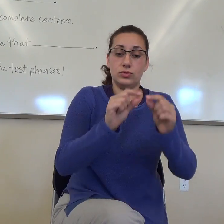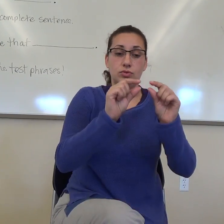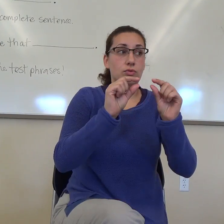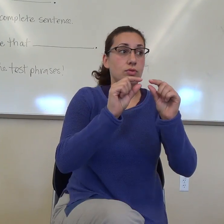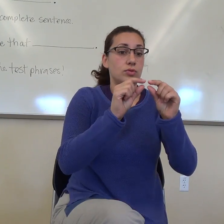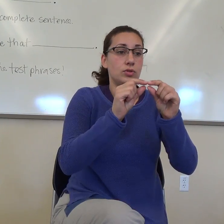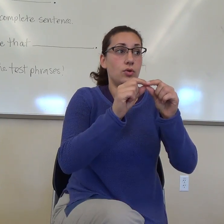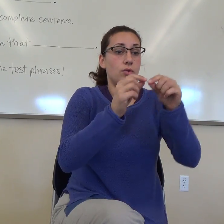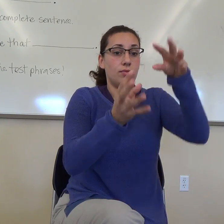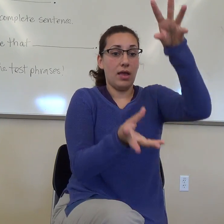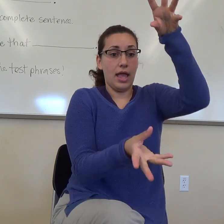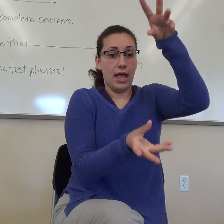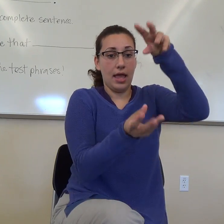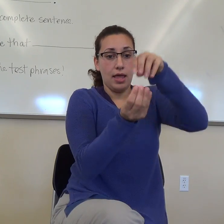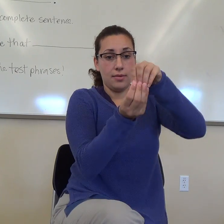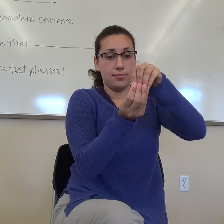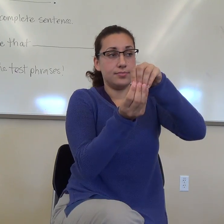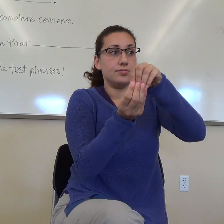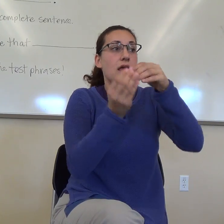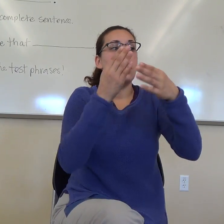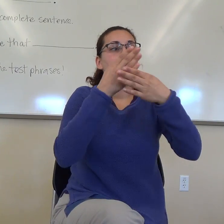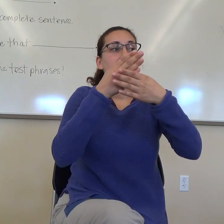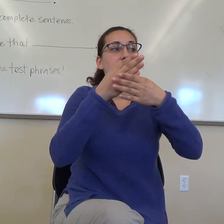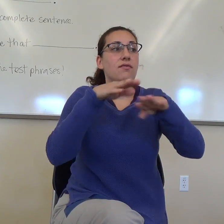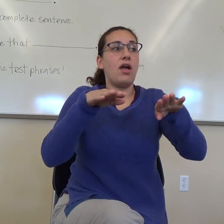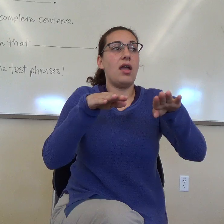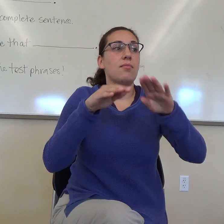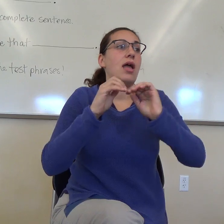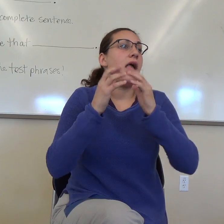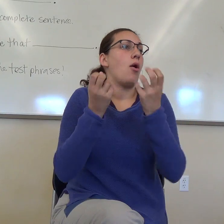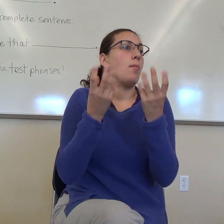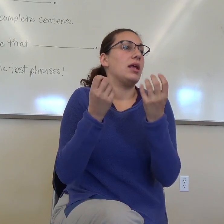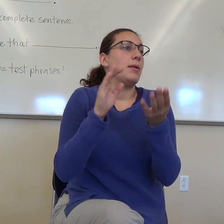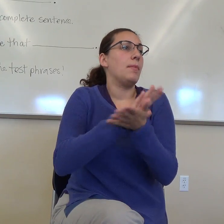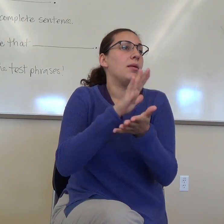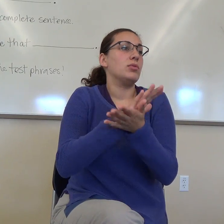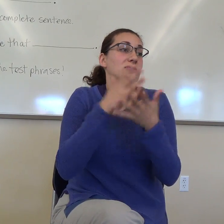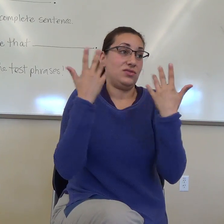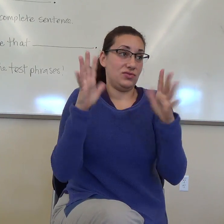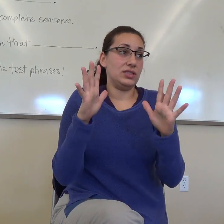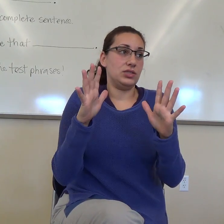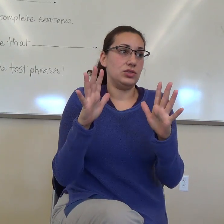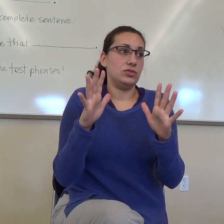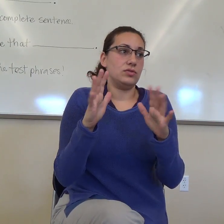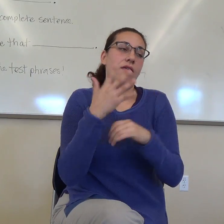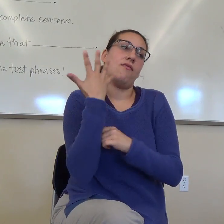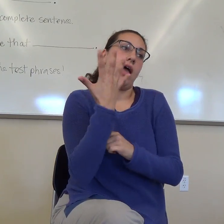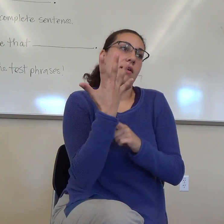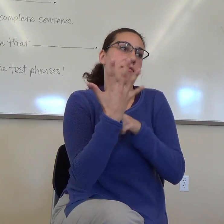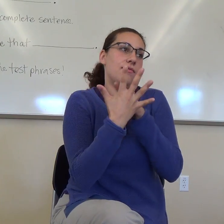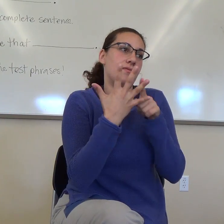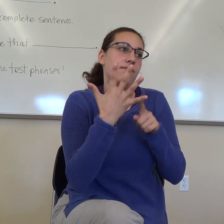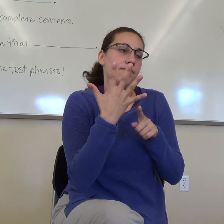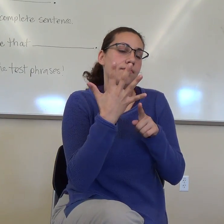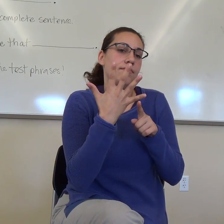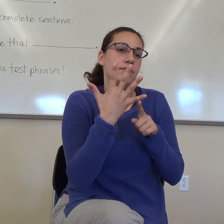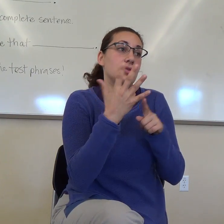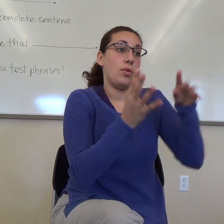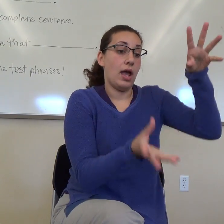by the number of the classes completed, which at this point is 5. Then you have to add all of these